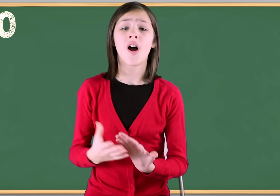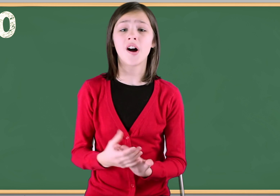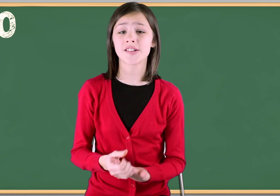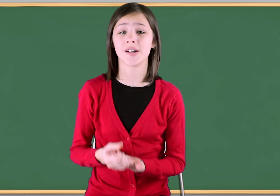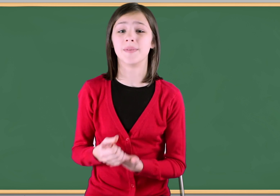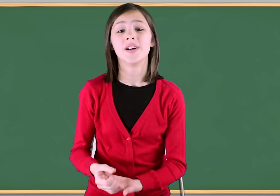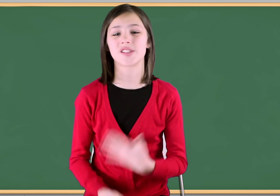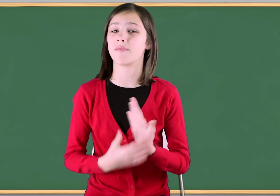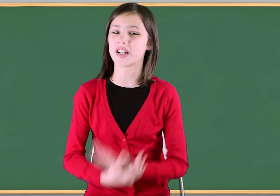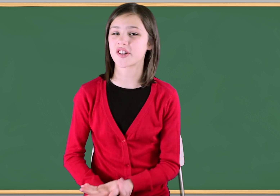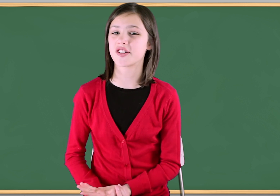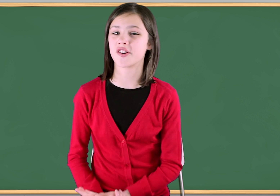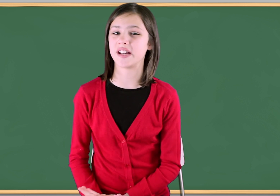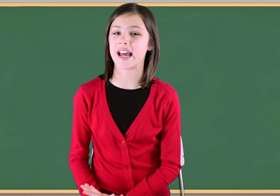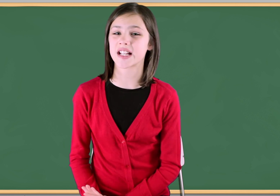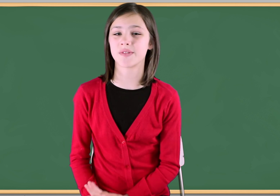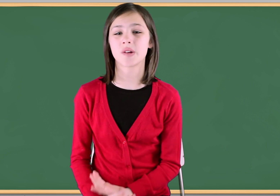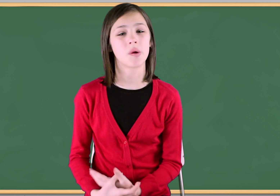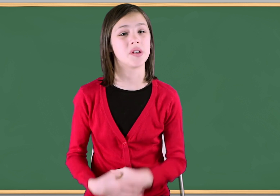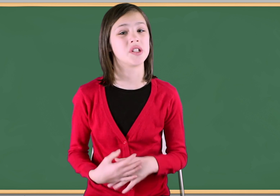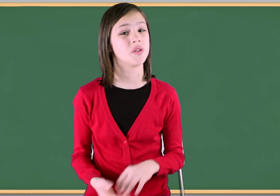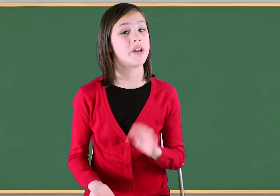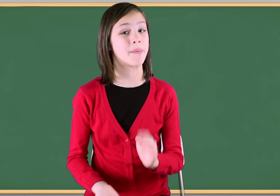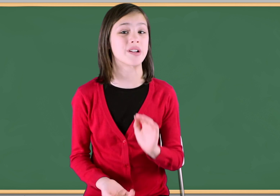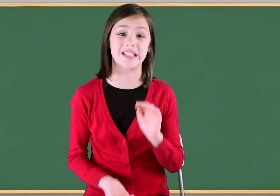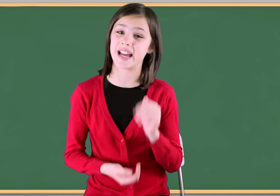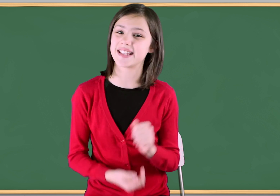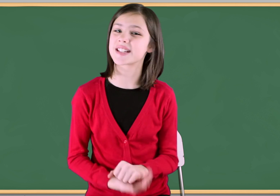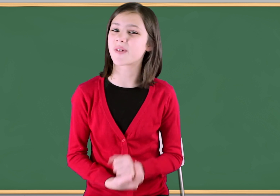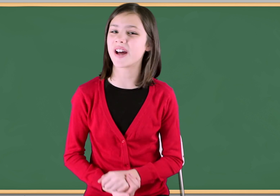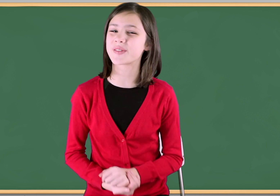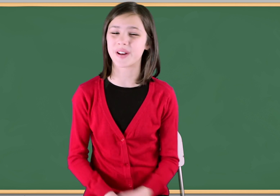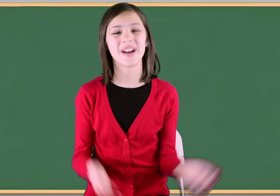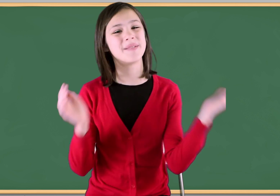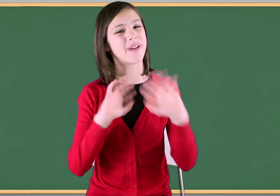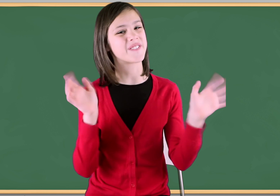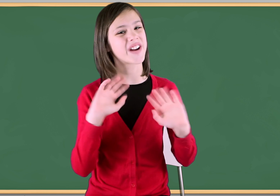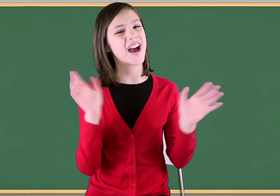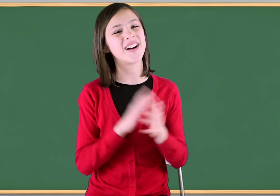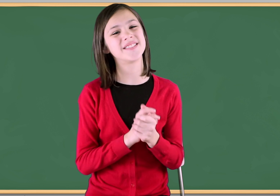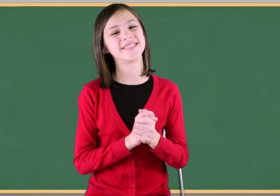Awesome! So make sure to tune in next week where we do numbers 90 to 100. Bye for now!